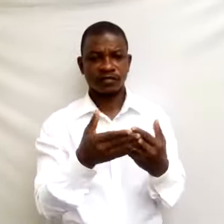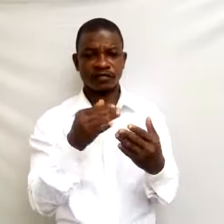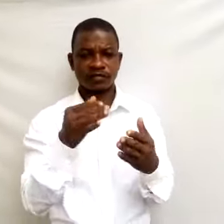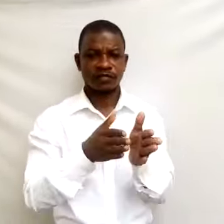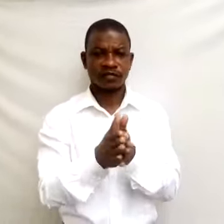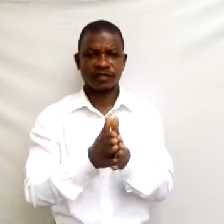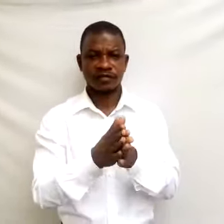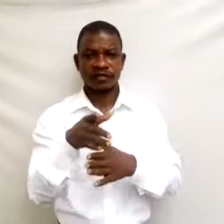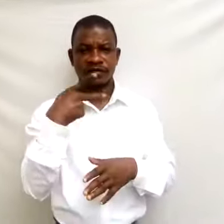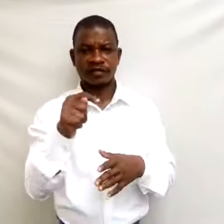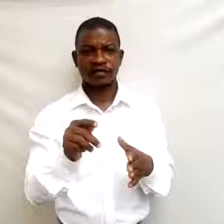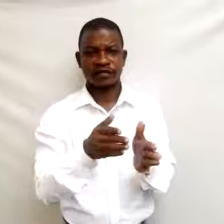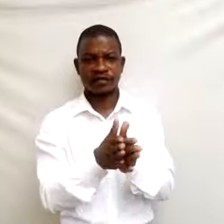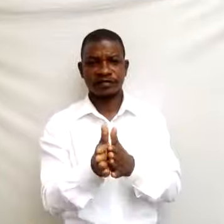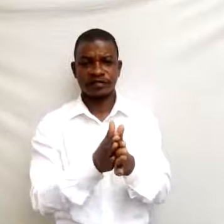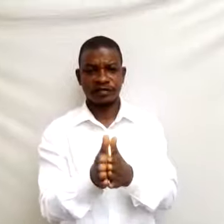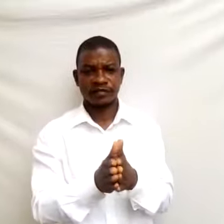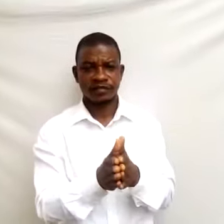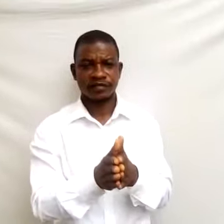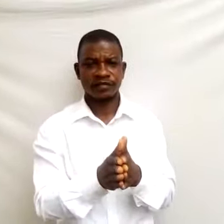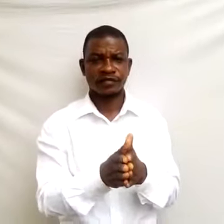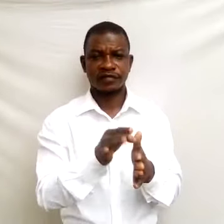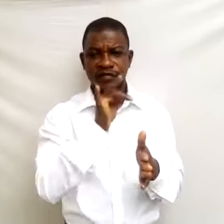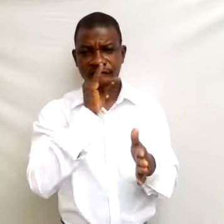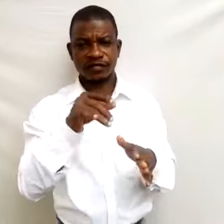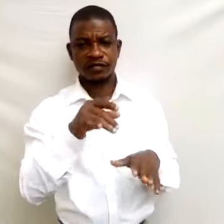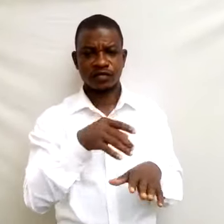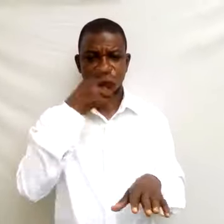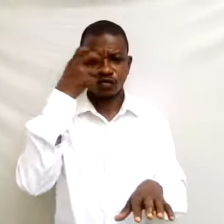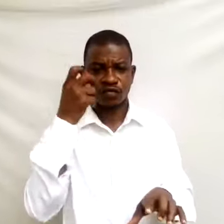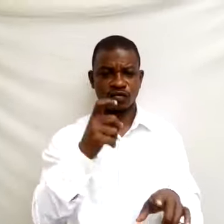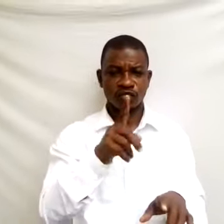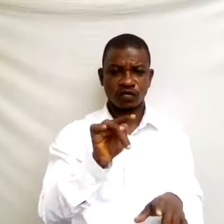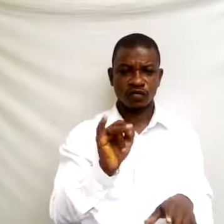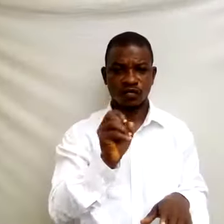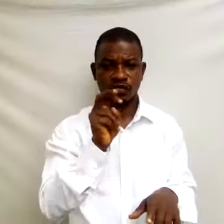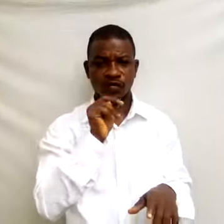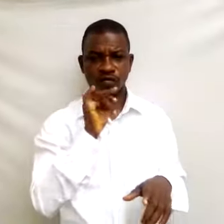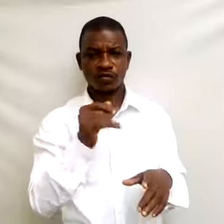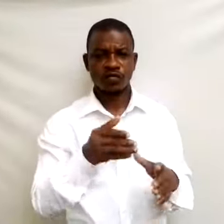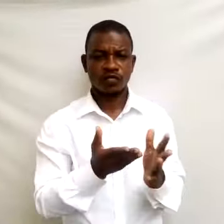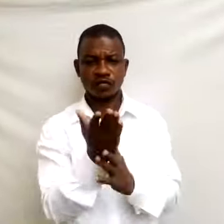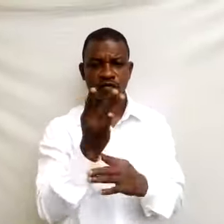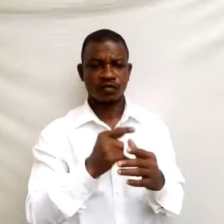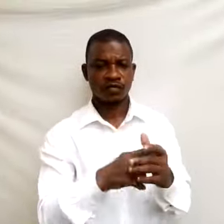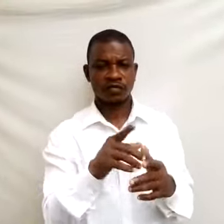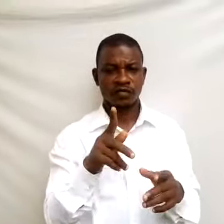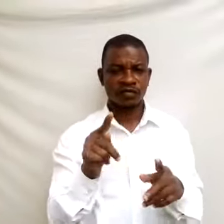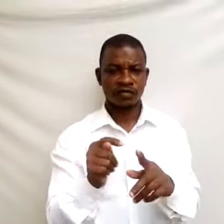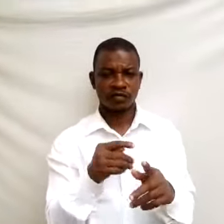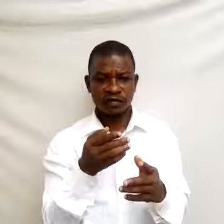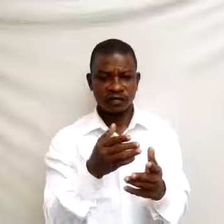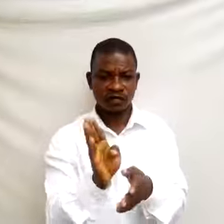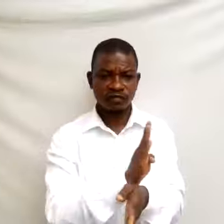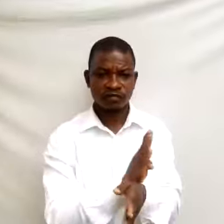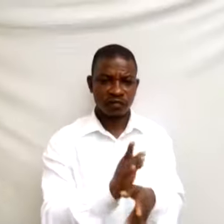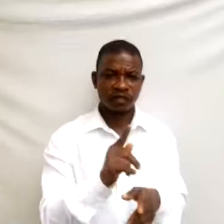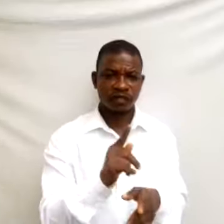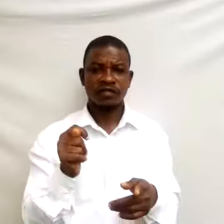the interest is constant throughout the transaction. Hence,